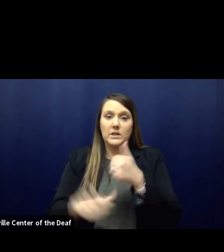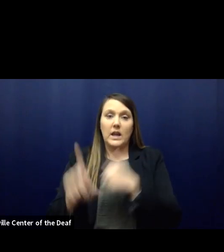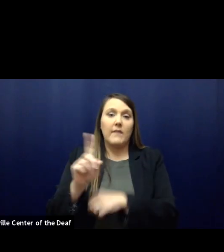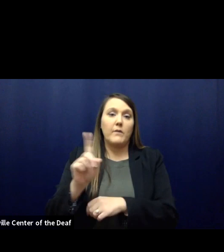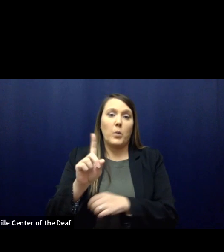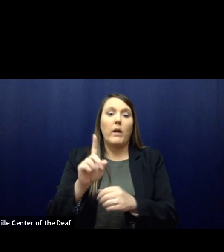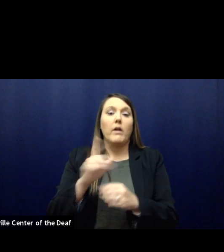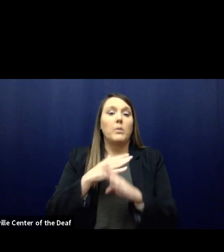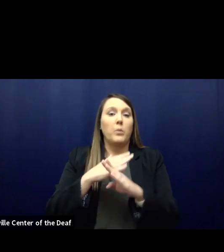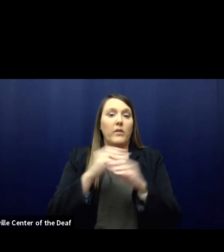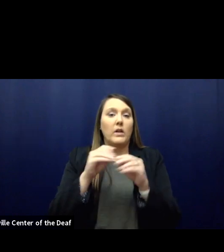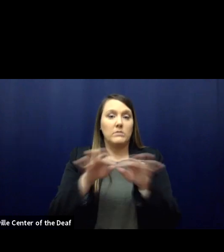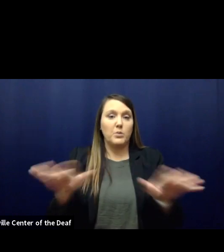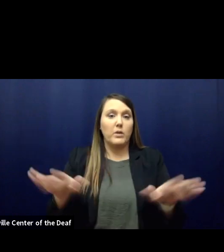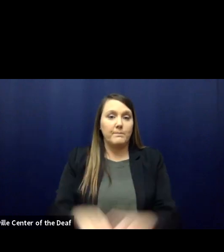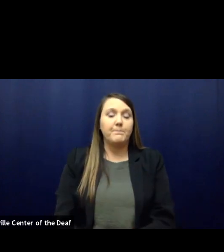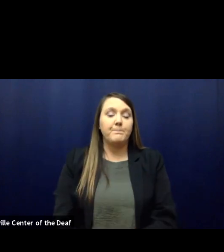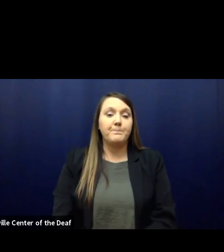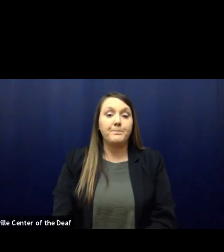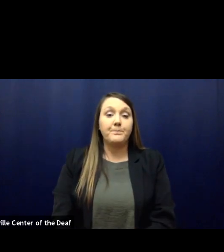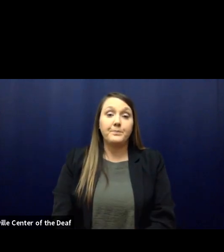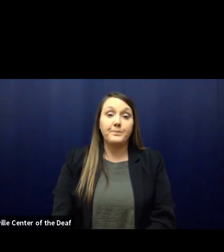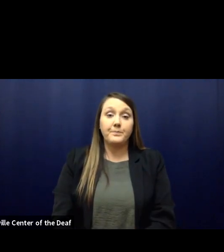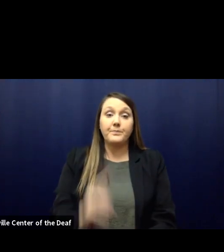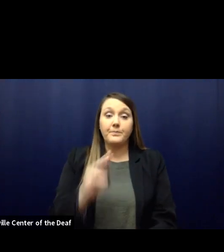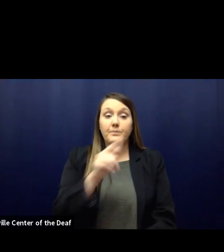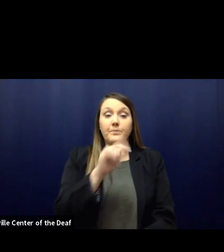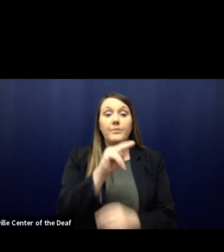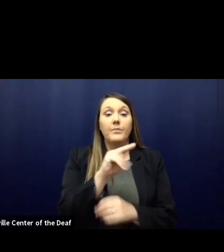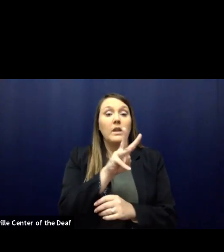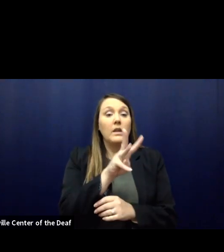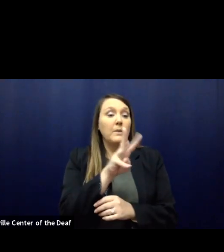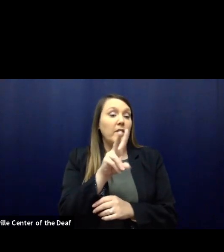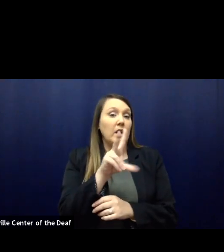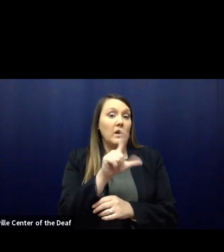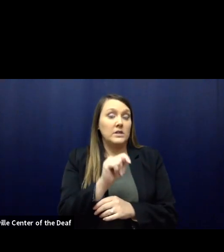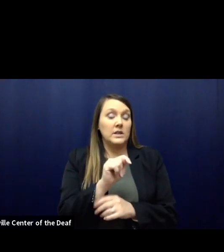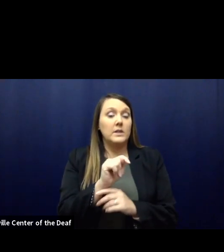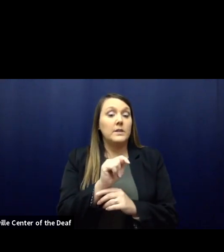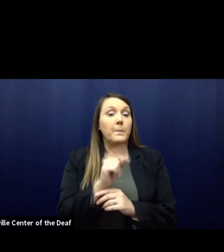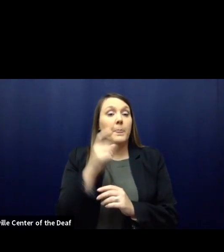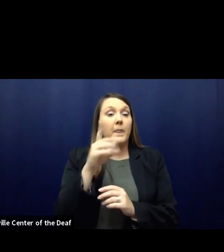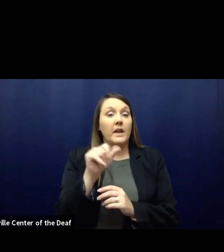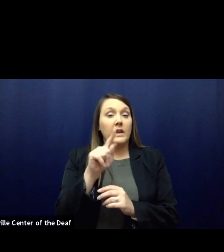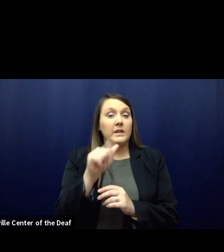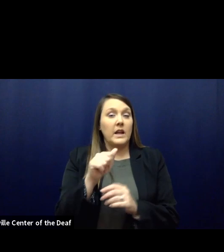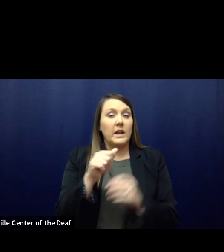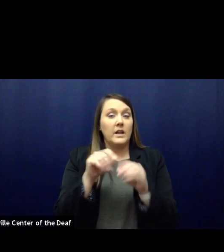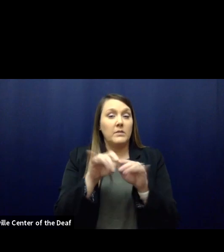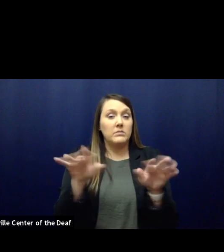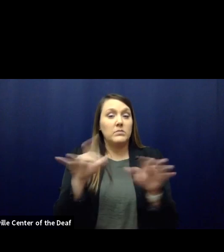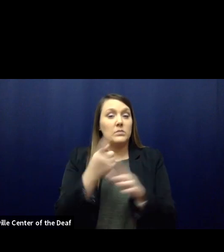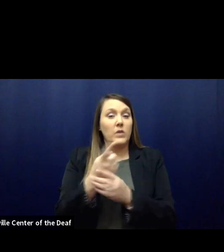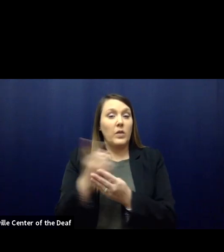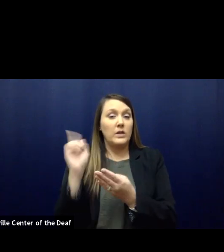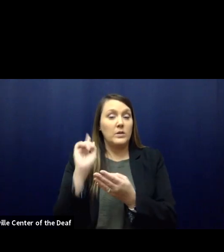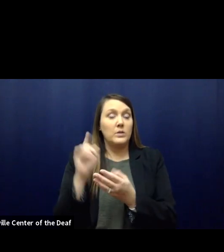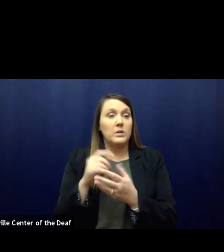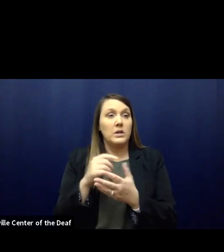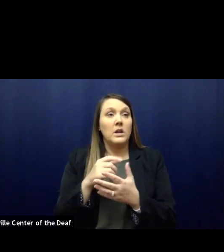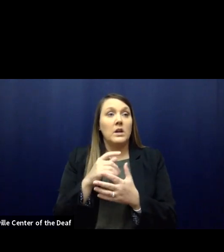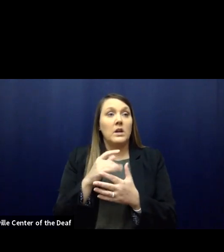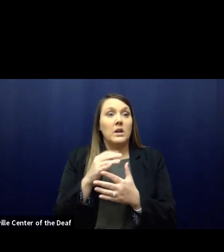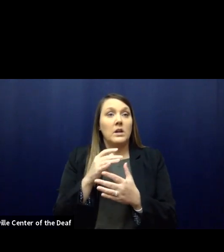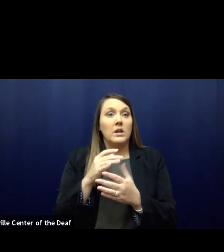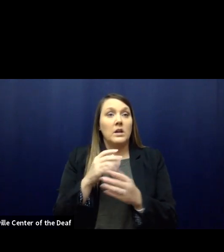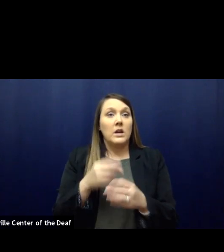the spread of this infection. All right, Megan with WVLT. Data released earlier this week showed a high percentage of clusters connected